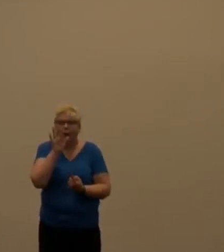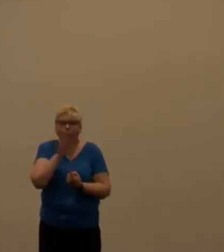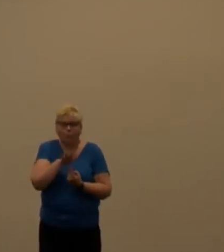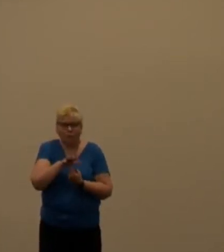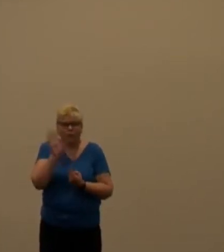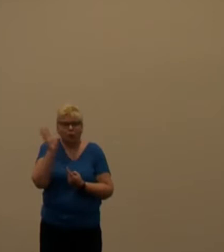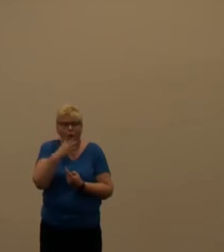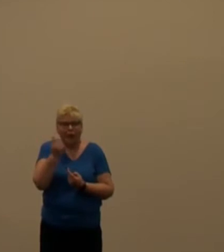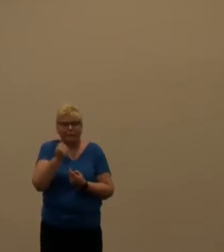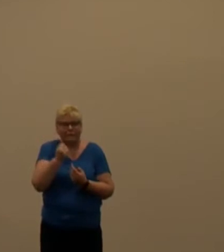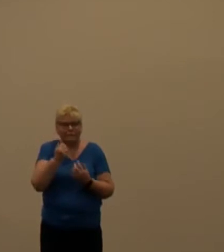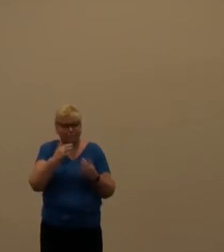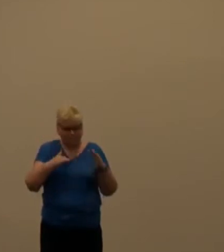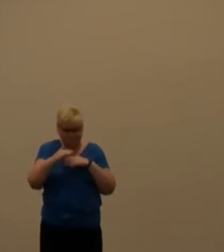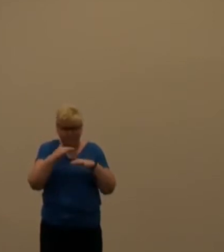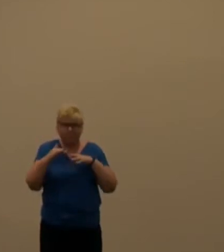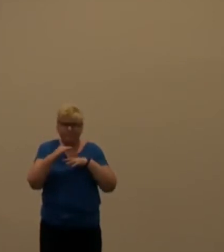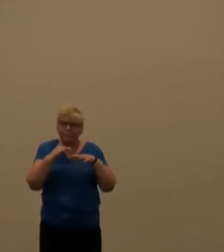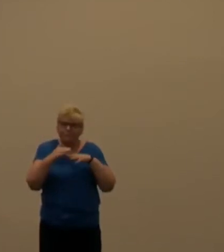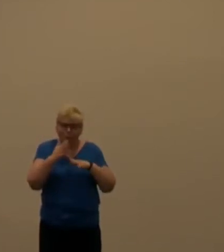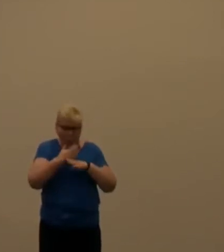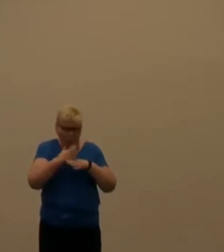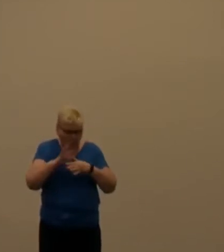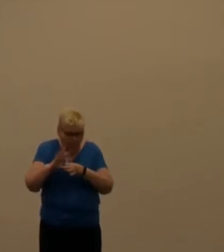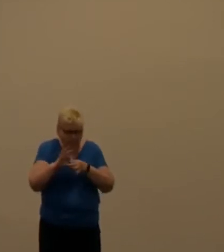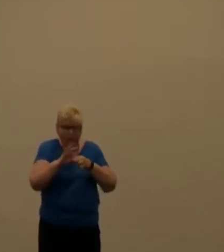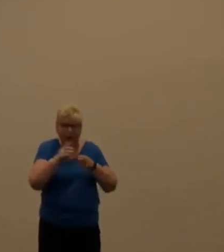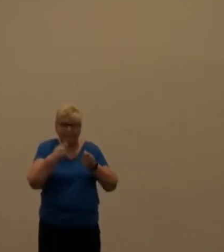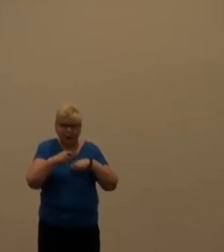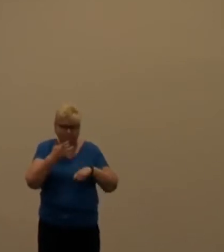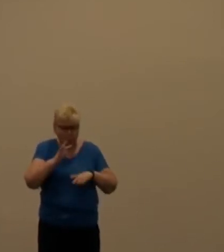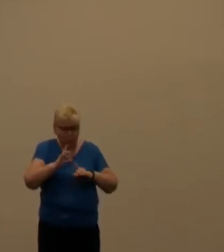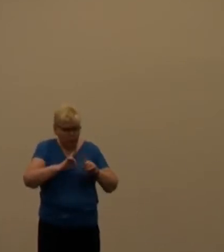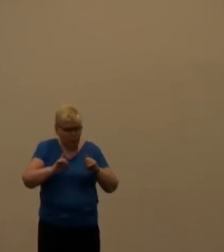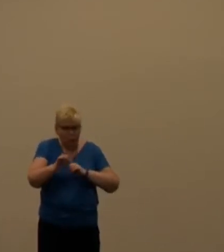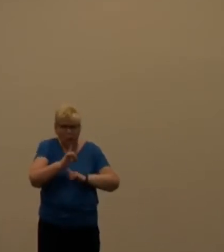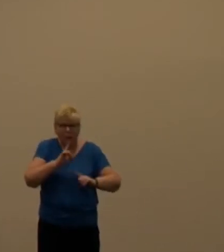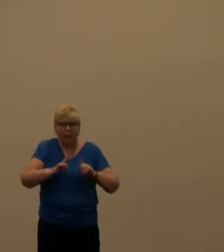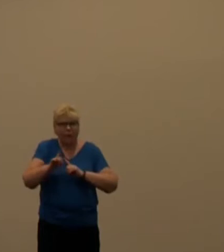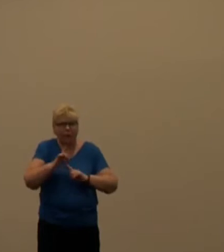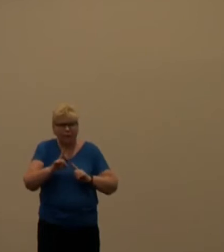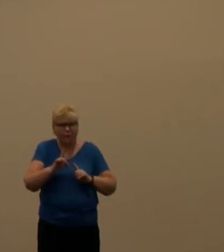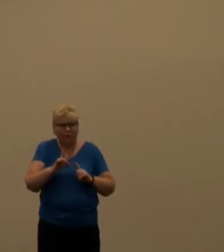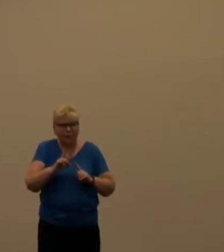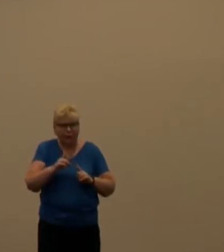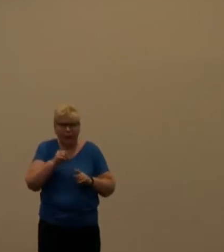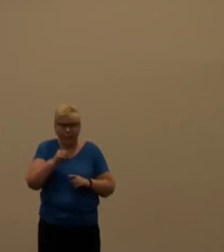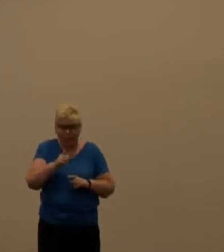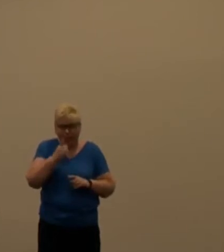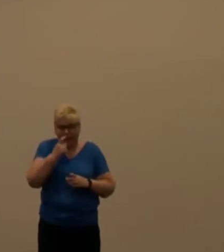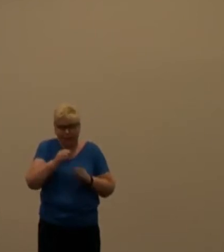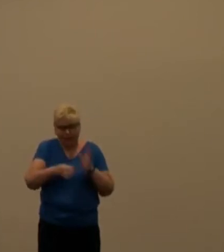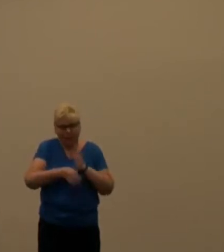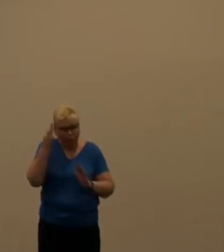whole atmosphere, the communication, working together afterwards is tremendous how much it has